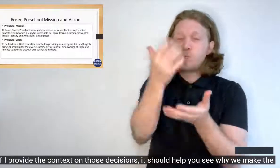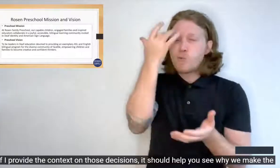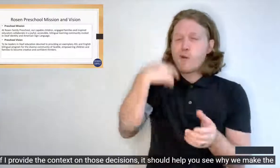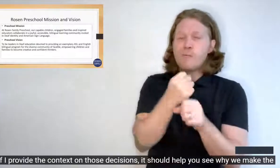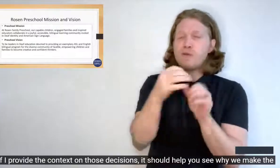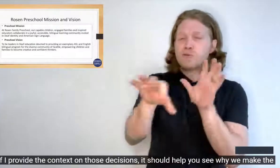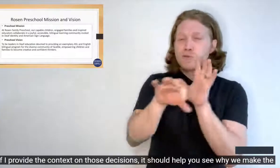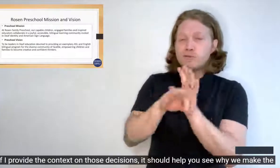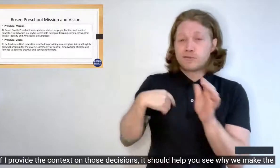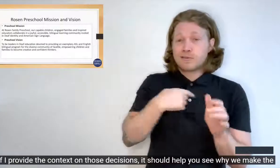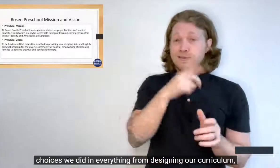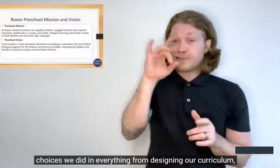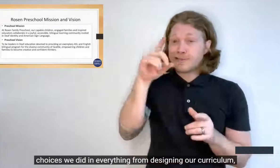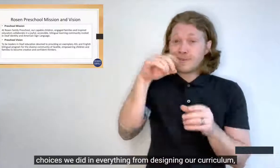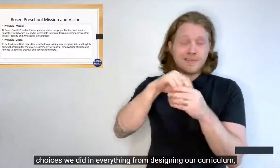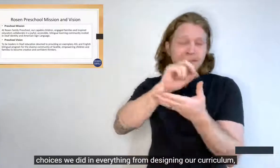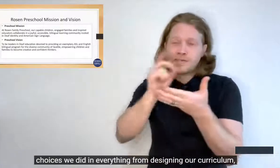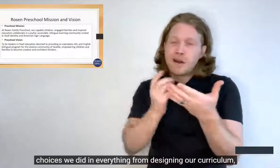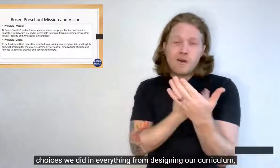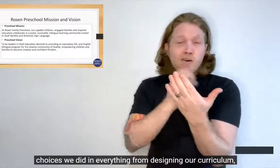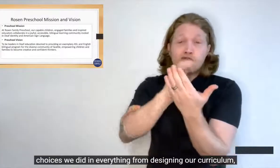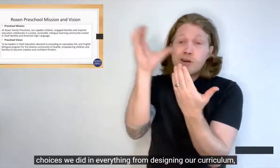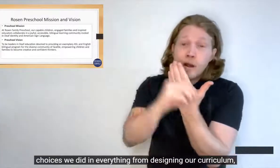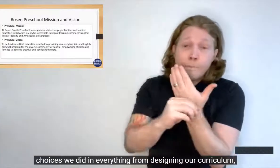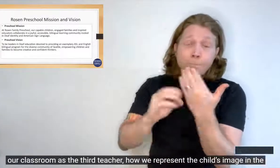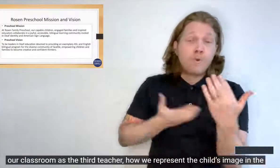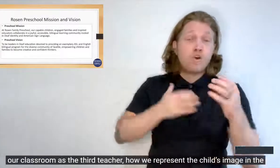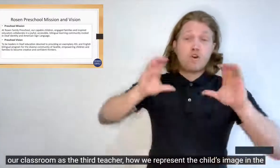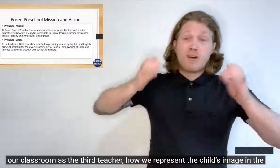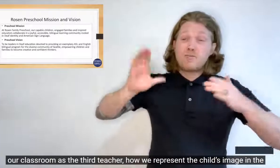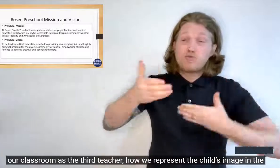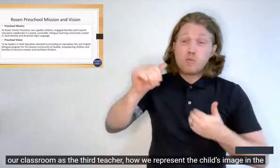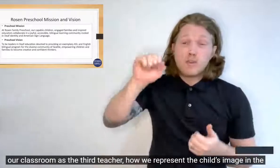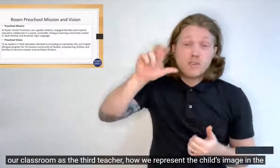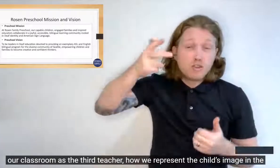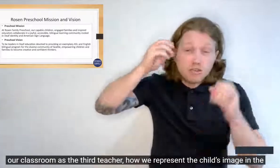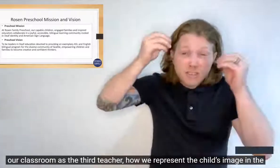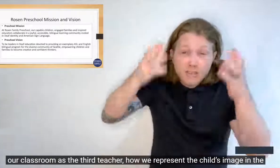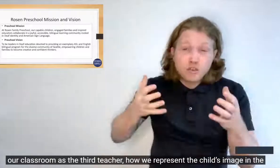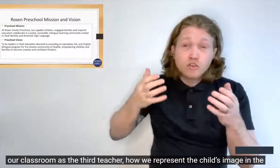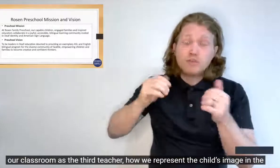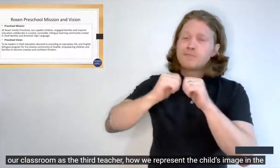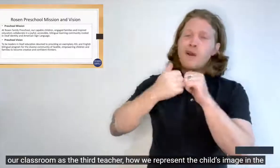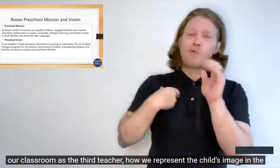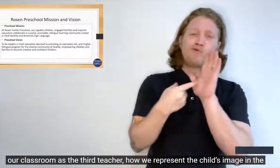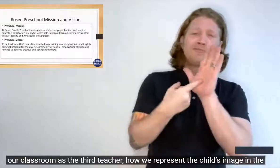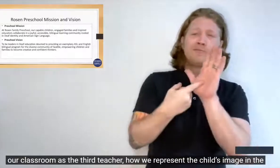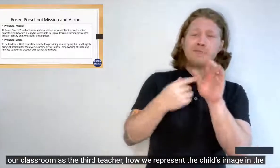the context on those decisions, it should help you see why we've made these choices in designing our curriculum, our classroom as a third